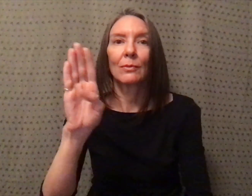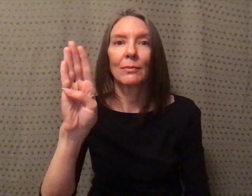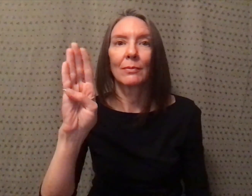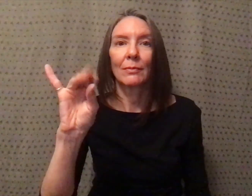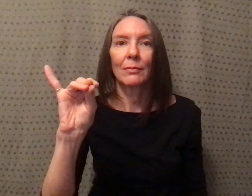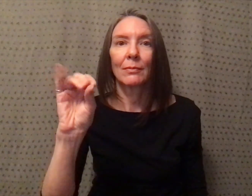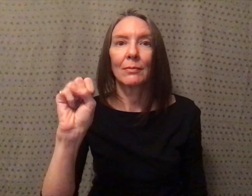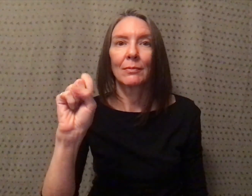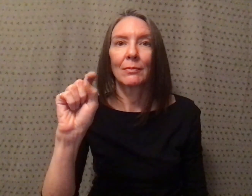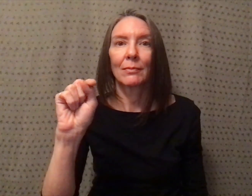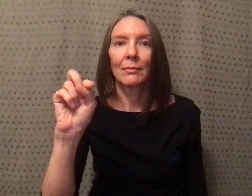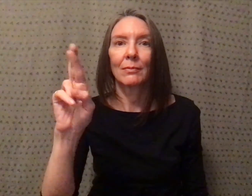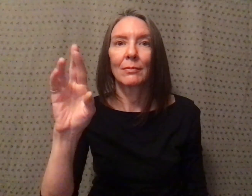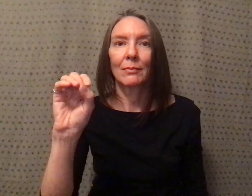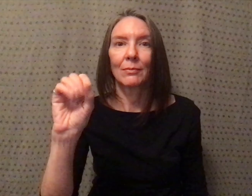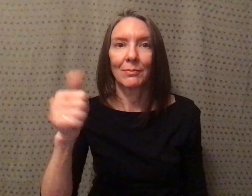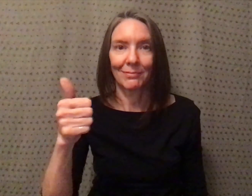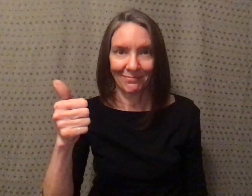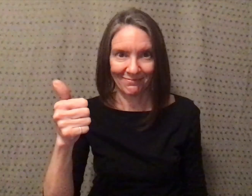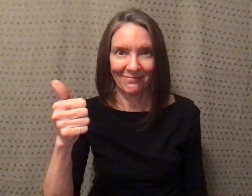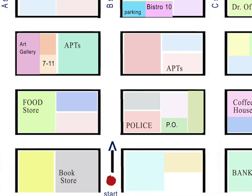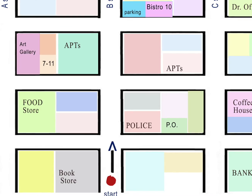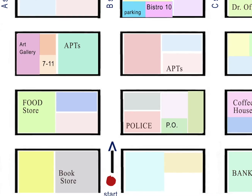a restaurant, Bistro 10.